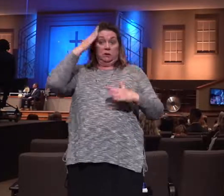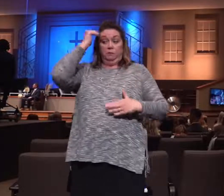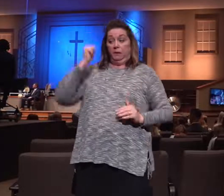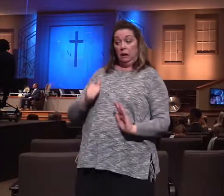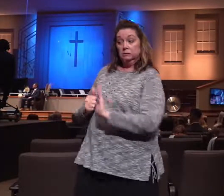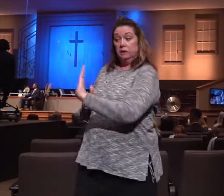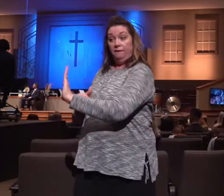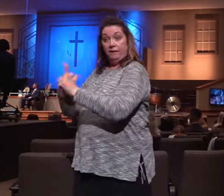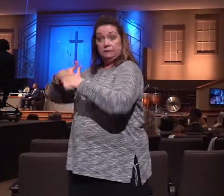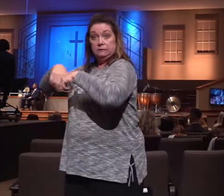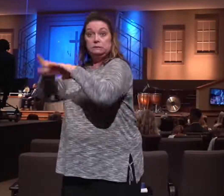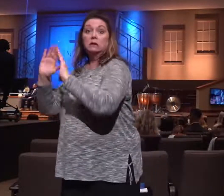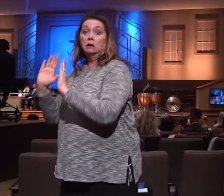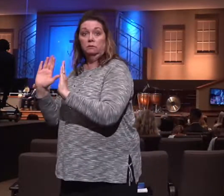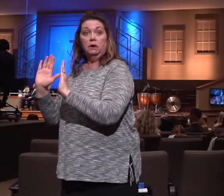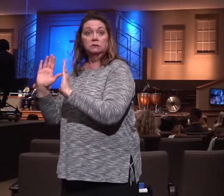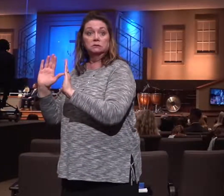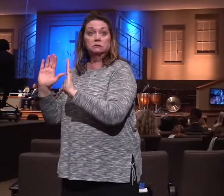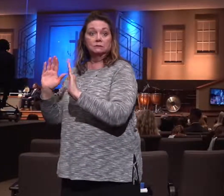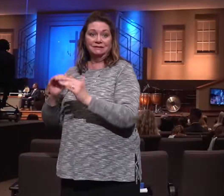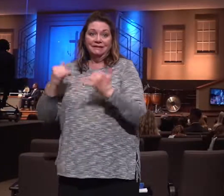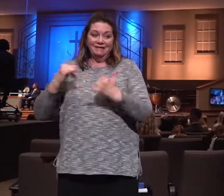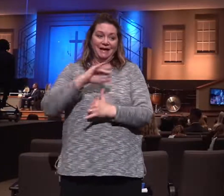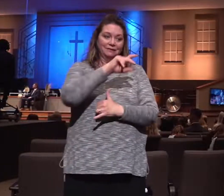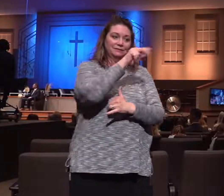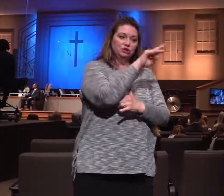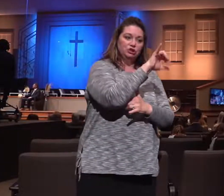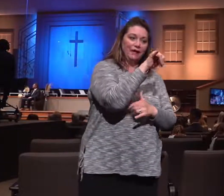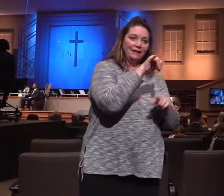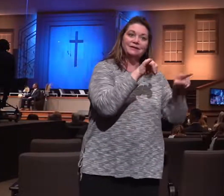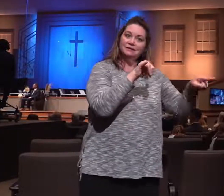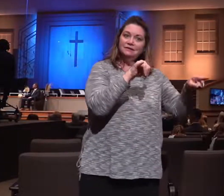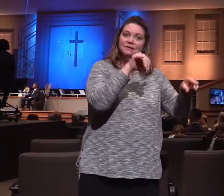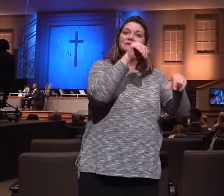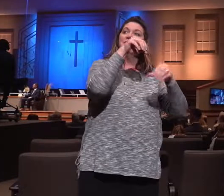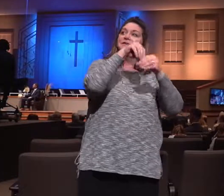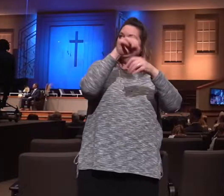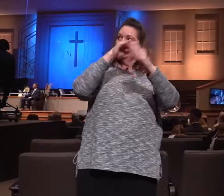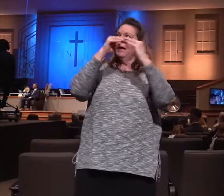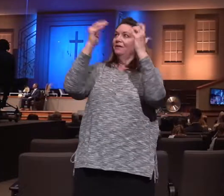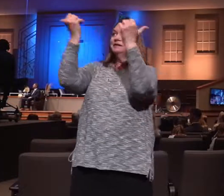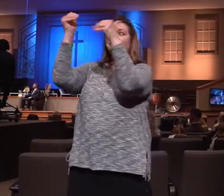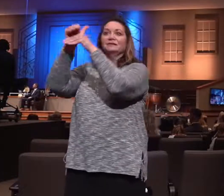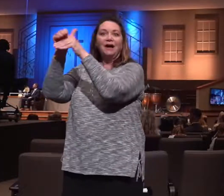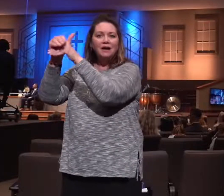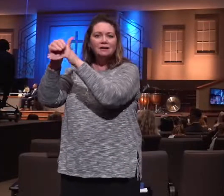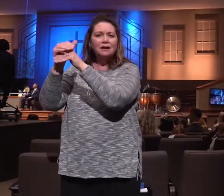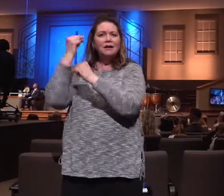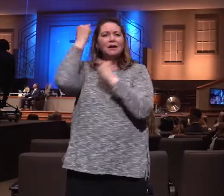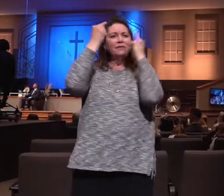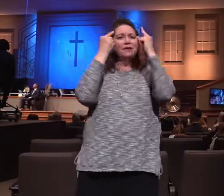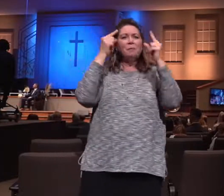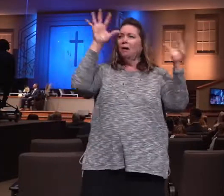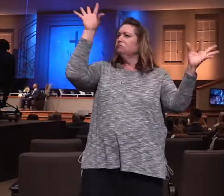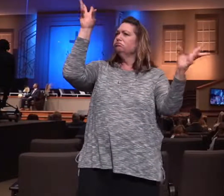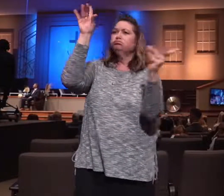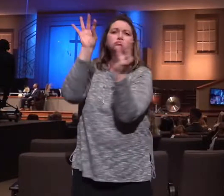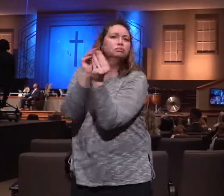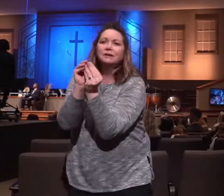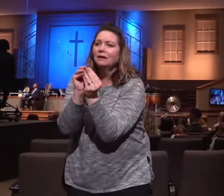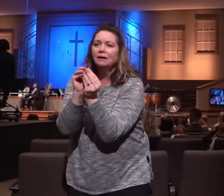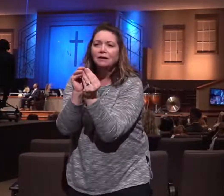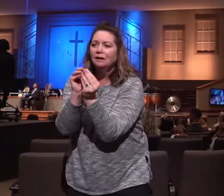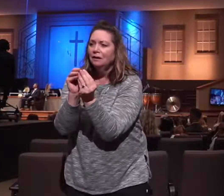Pastor Brinkman's sacrifice, Jane is in heaven tonight. And when you think about all that put together, it just